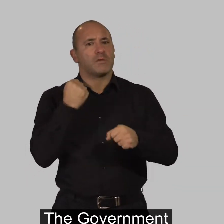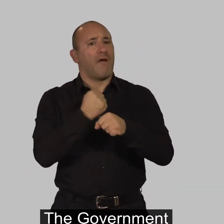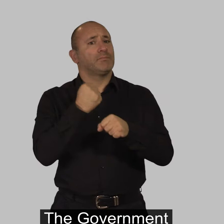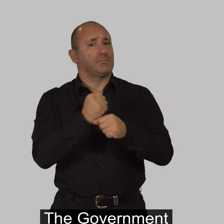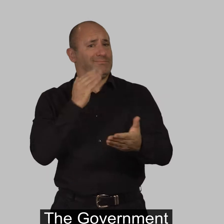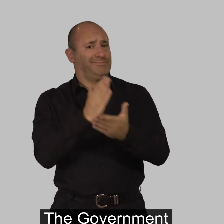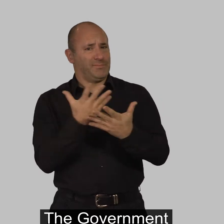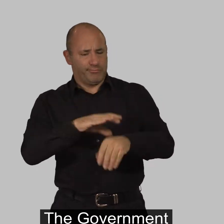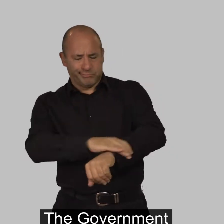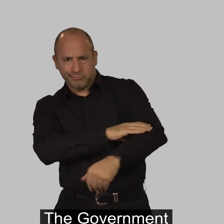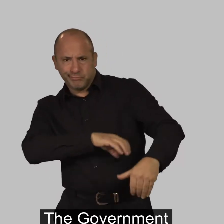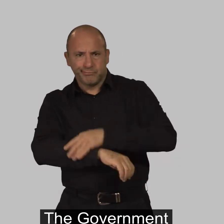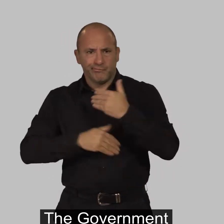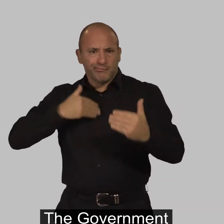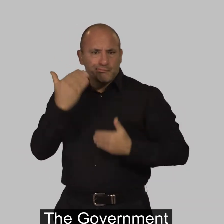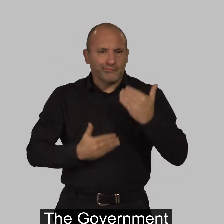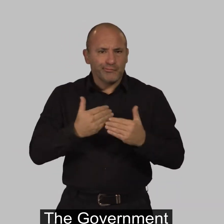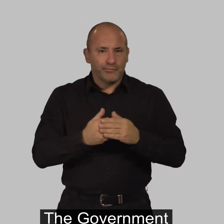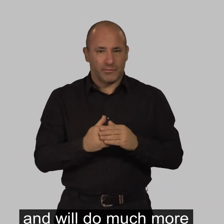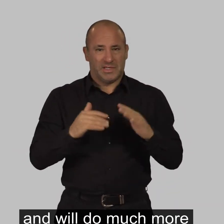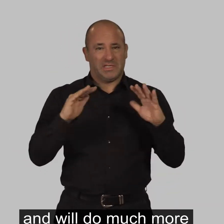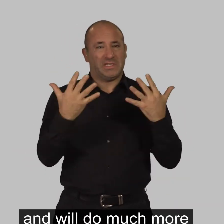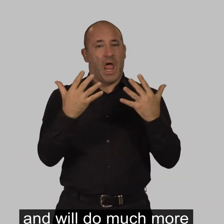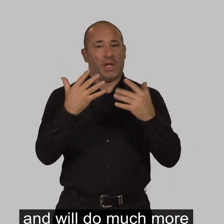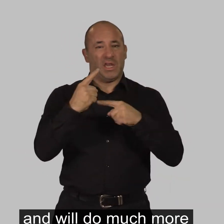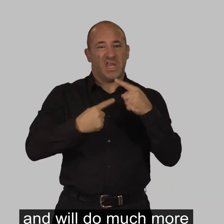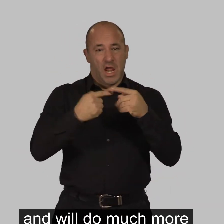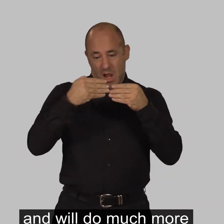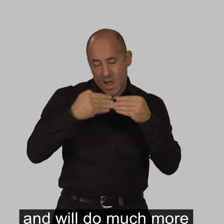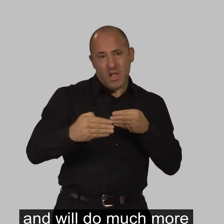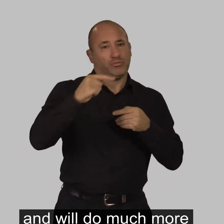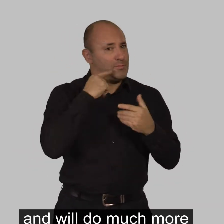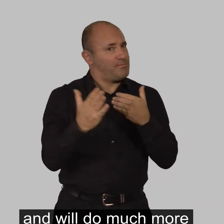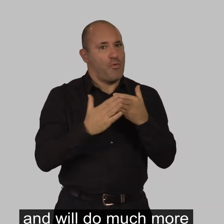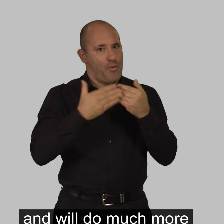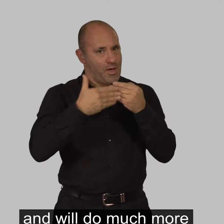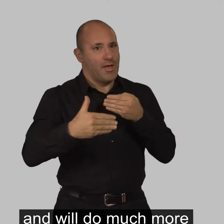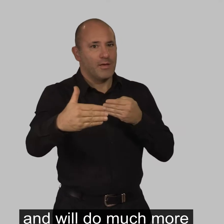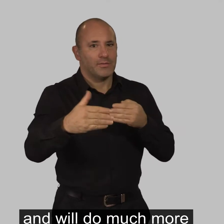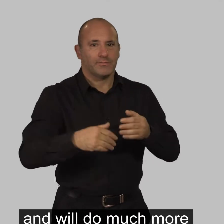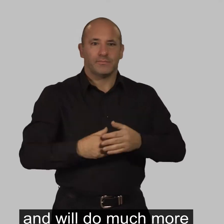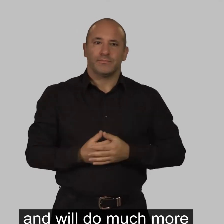The government is taking action now, and will do much more over the next 10 years.